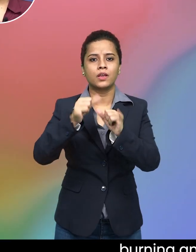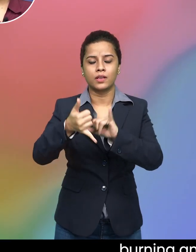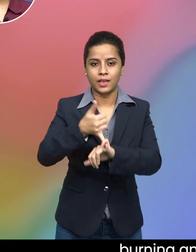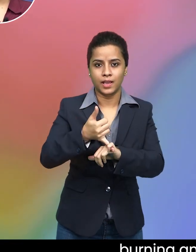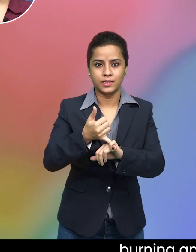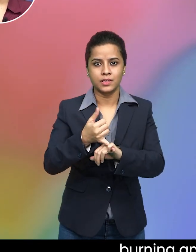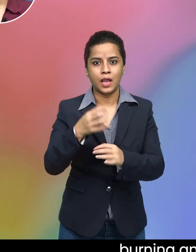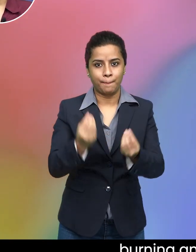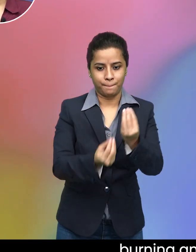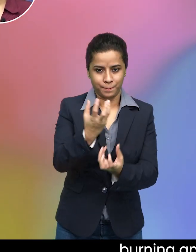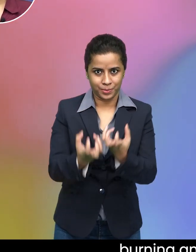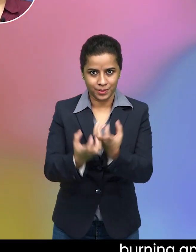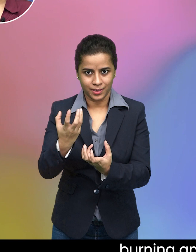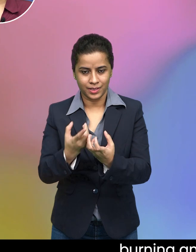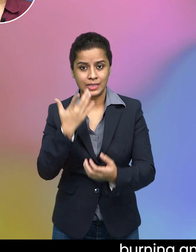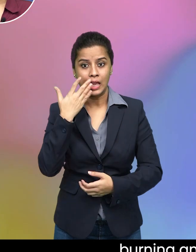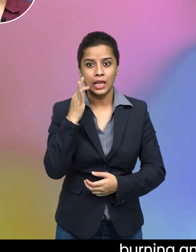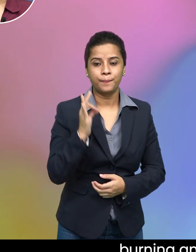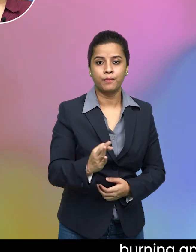and was essential for the